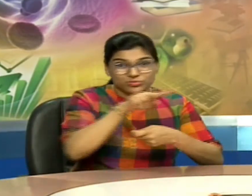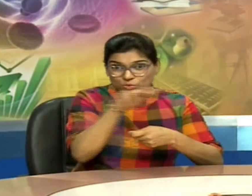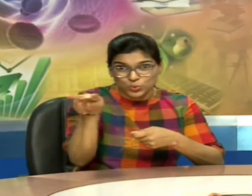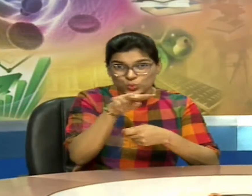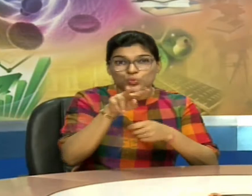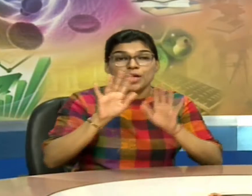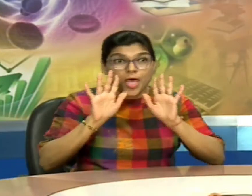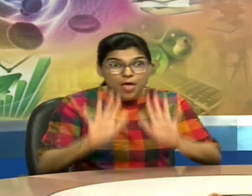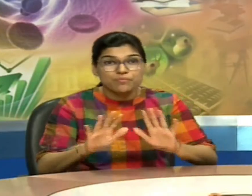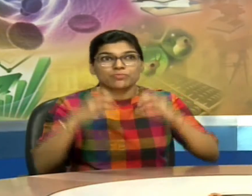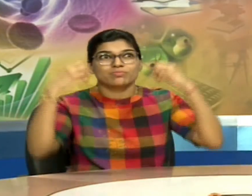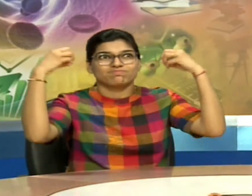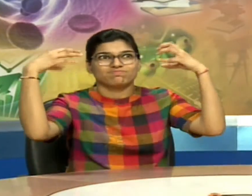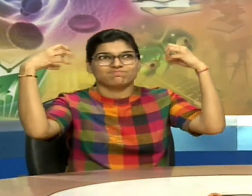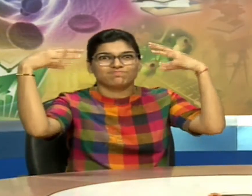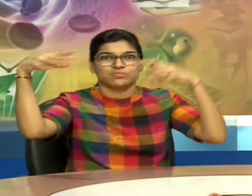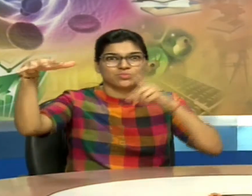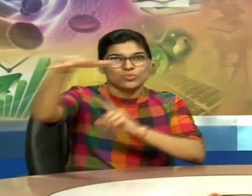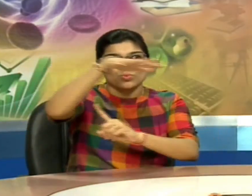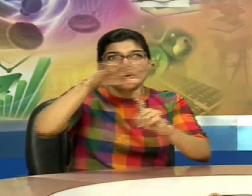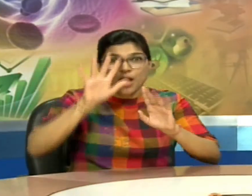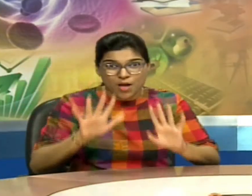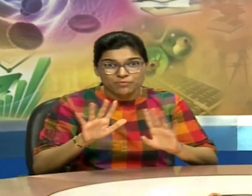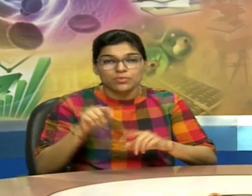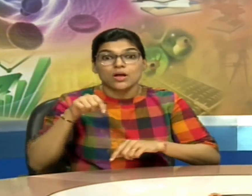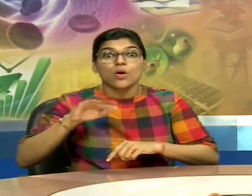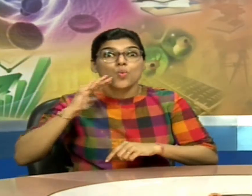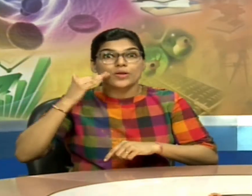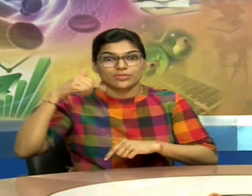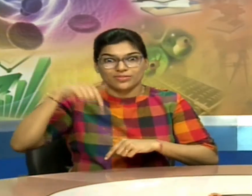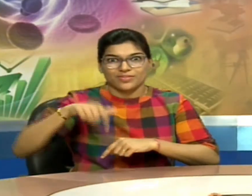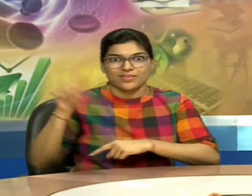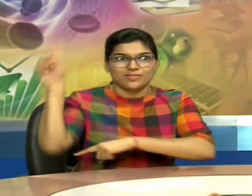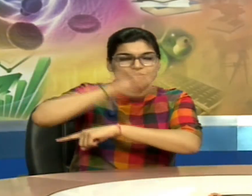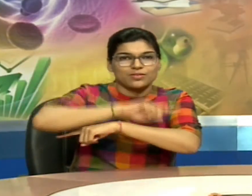used in home or in our business places, we turn off the